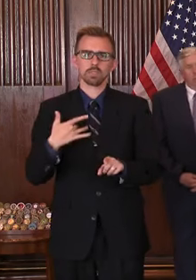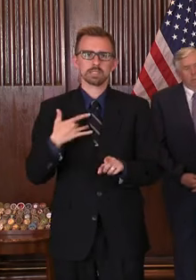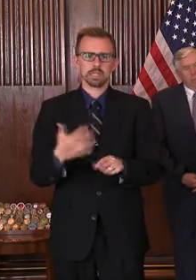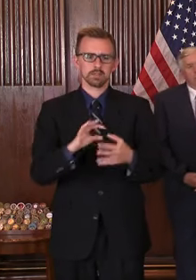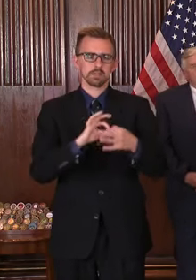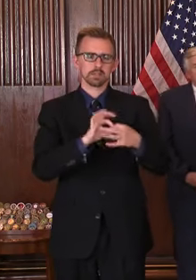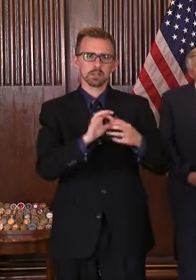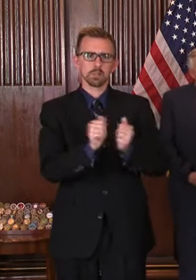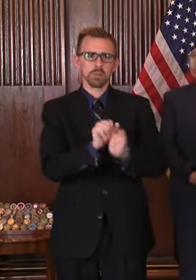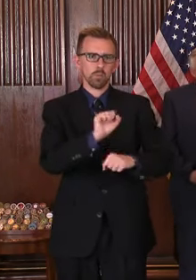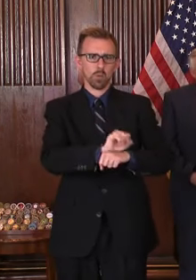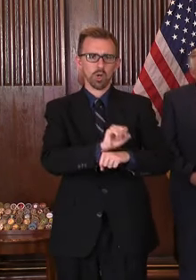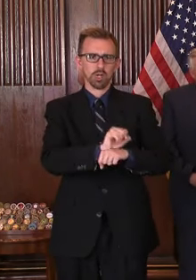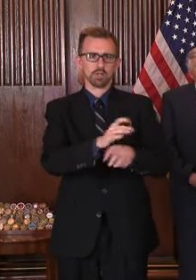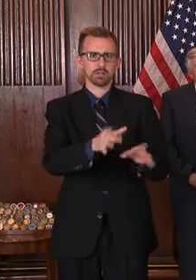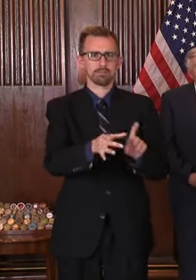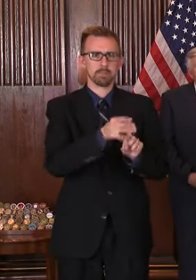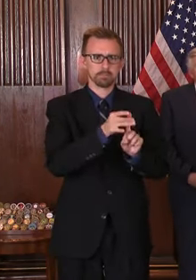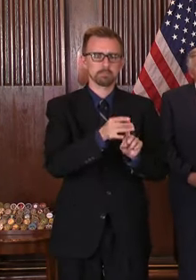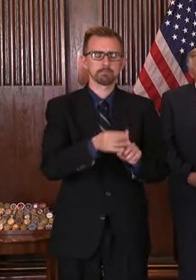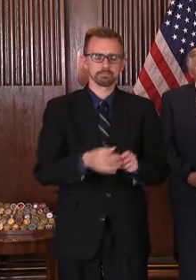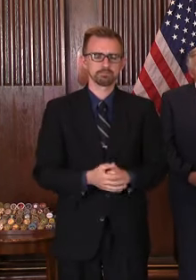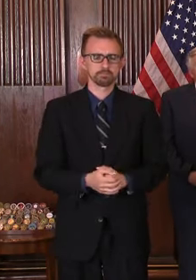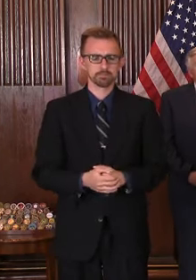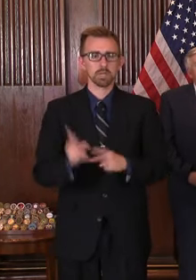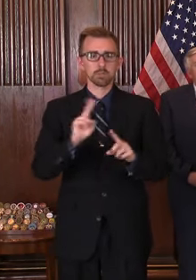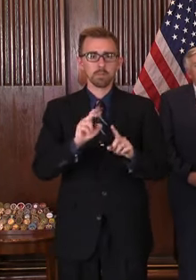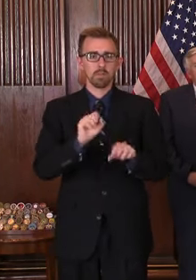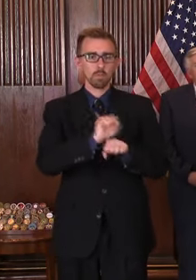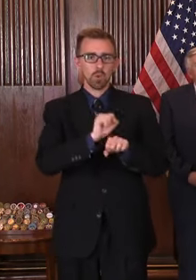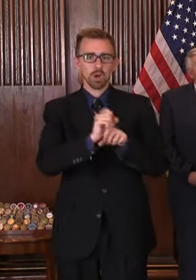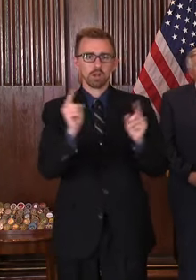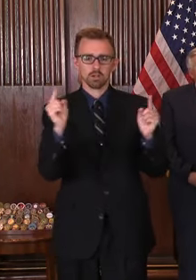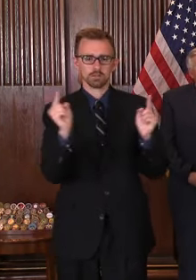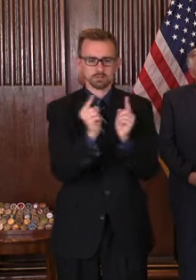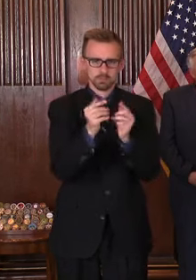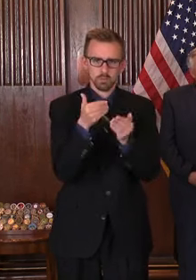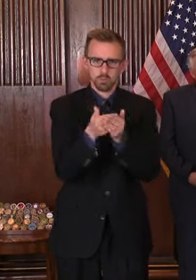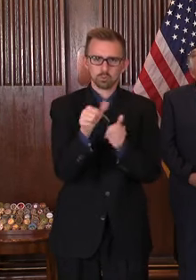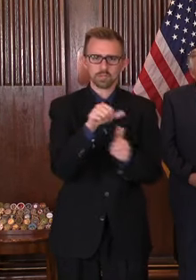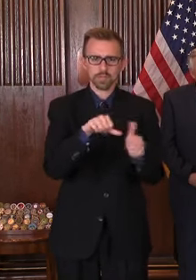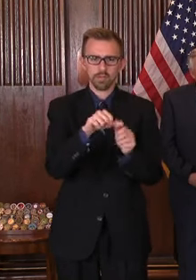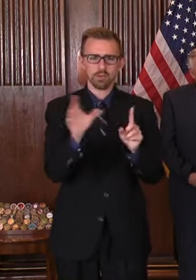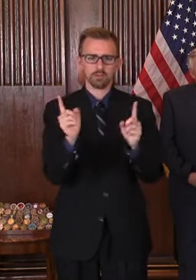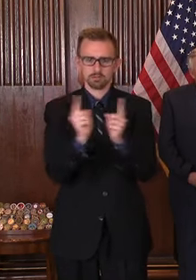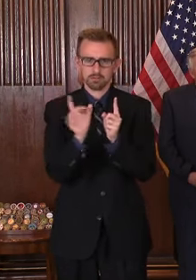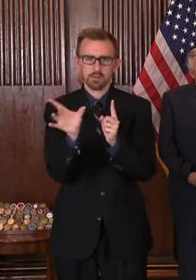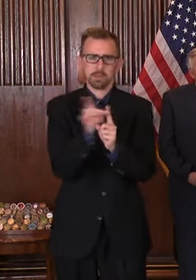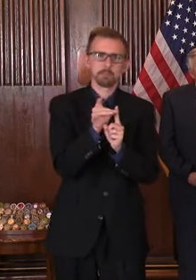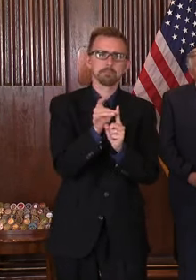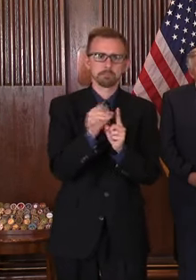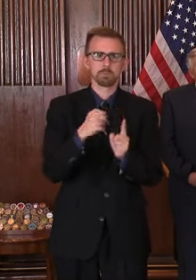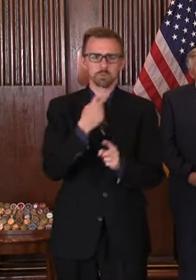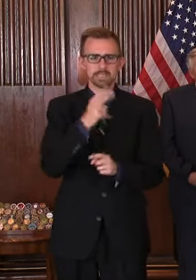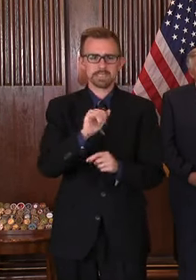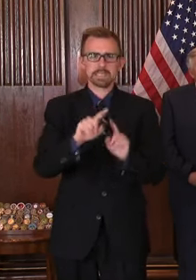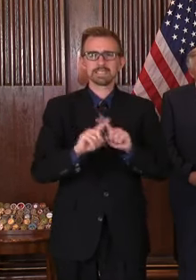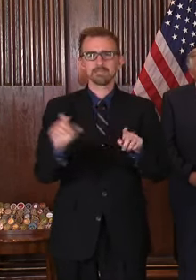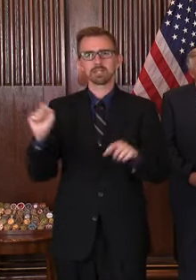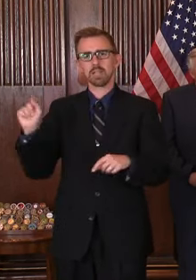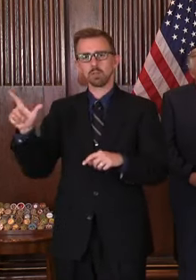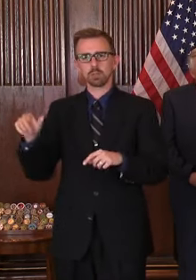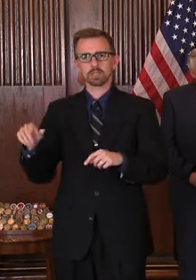associated around work, and people working in close proximity to each other. And that's probably different than what we're seeing in St. Louis